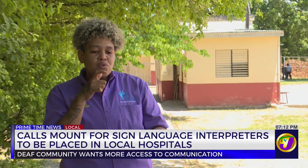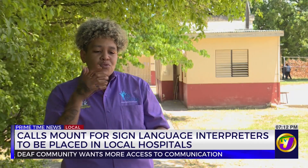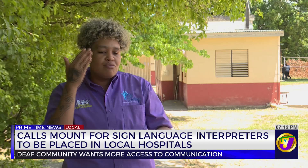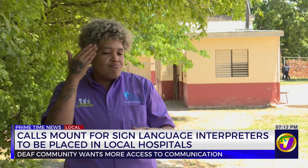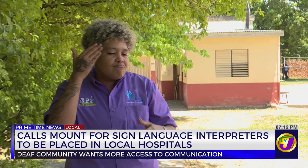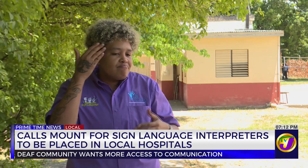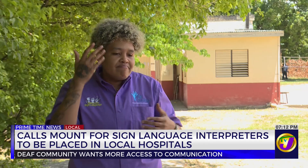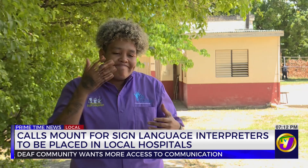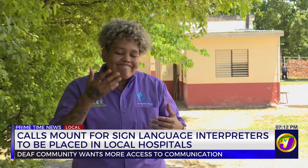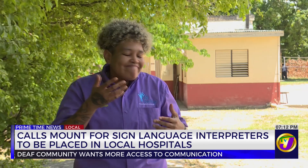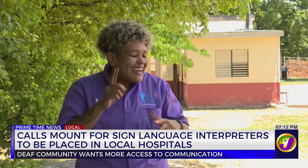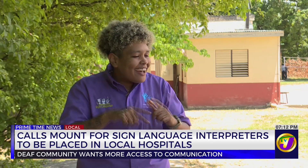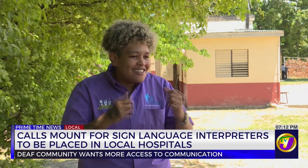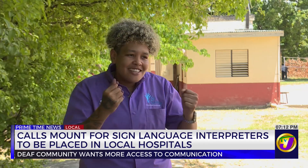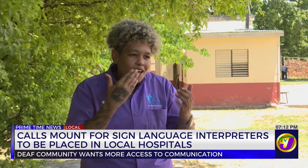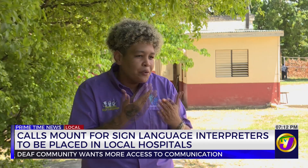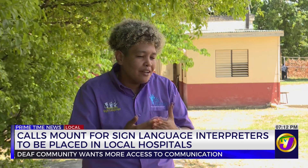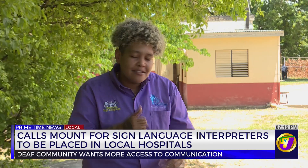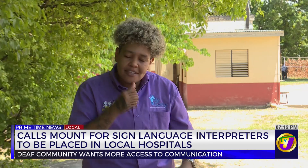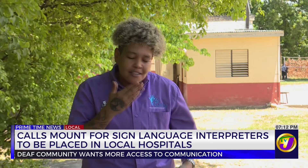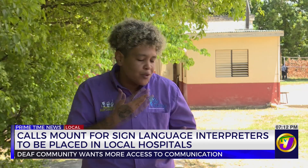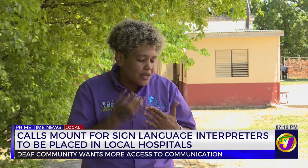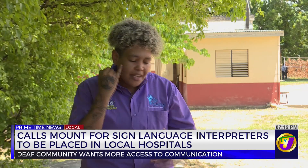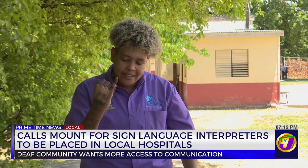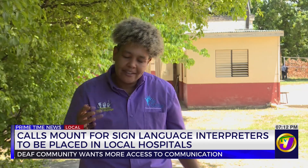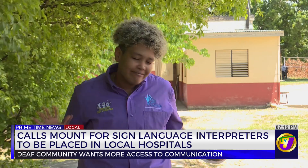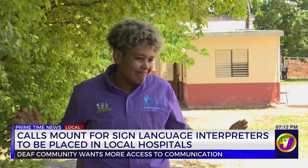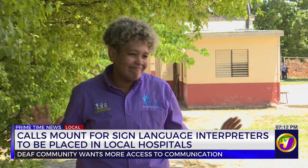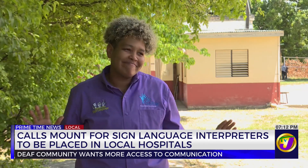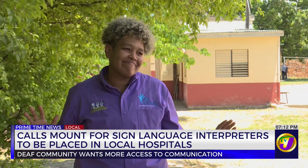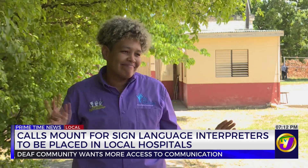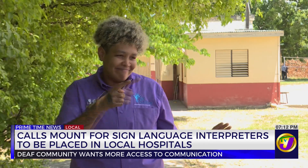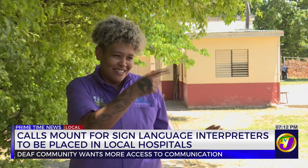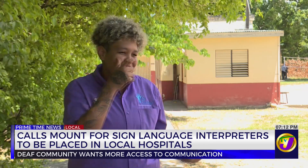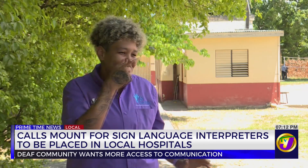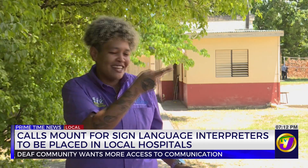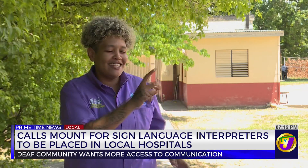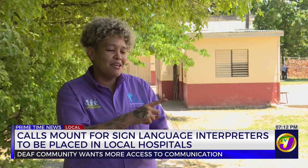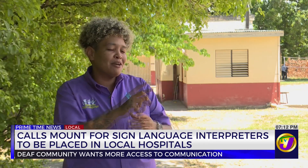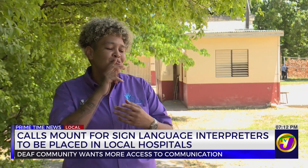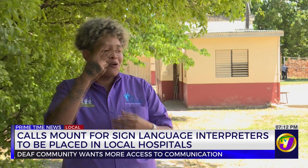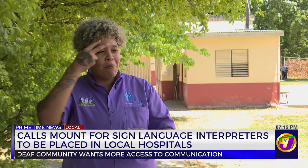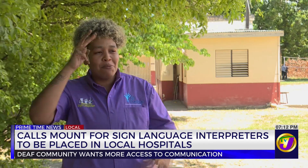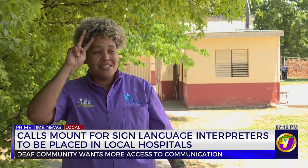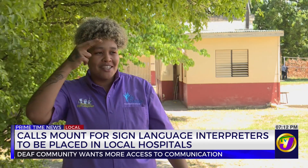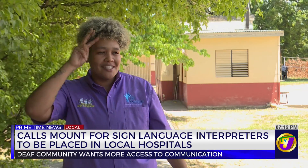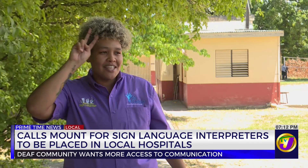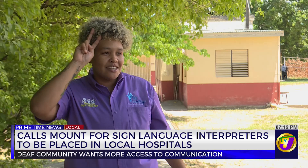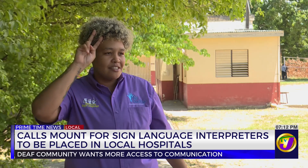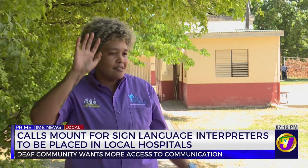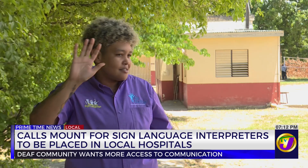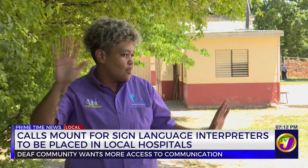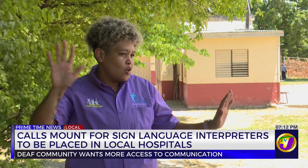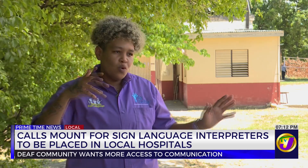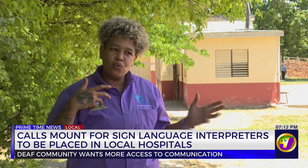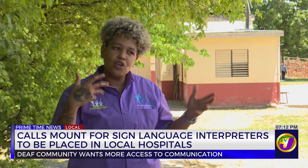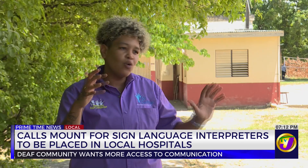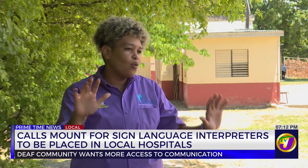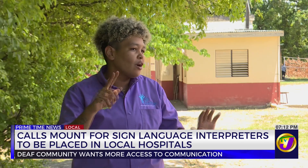who can't sign well is not a good idea. Recently, Damien spoke about misunderstandings. We don't want